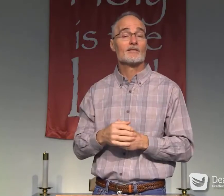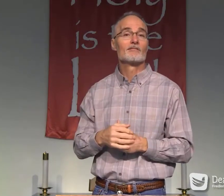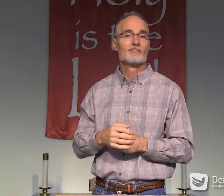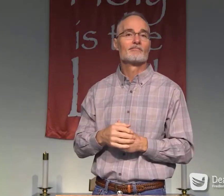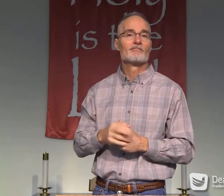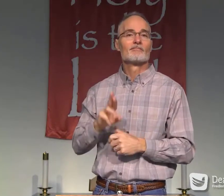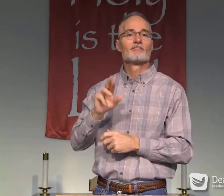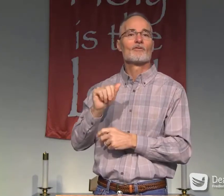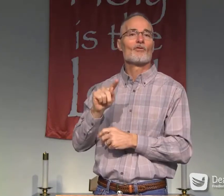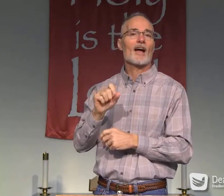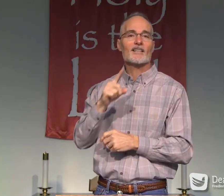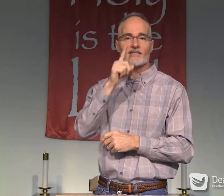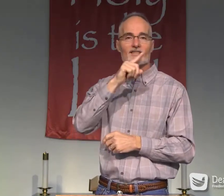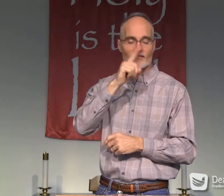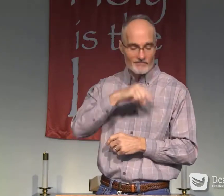eventually